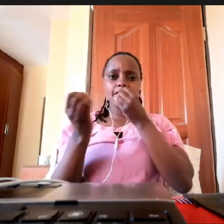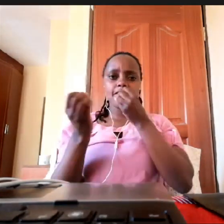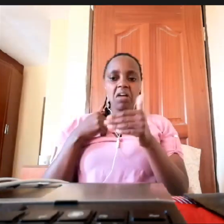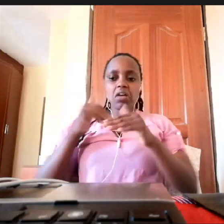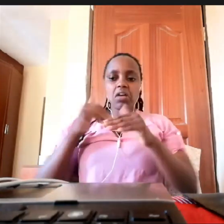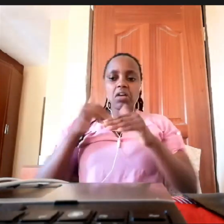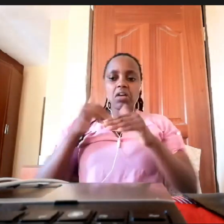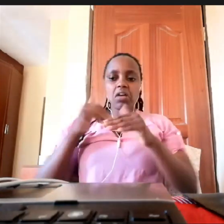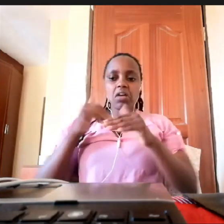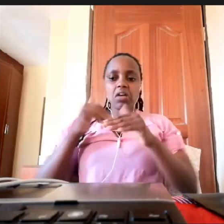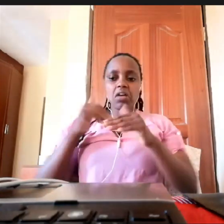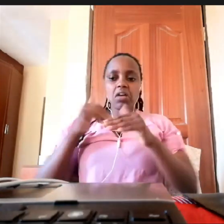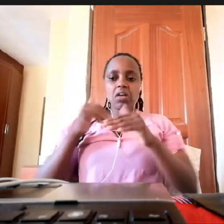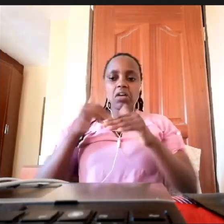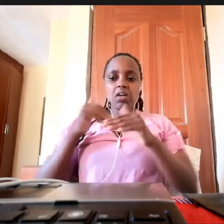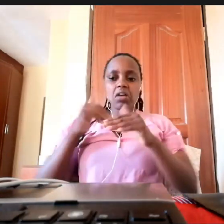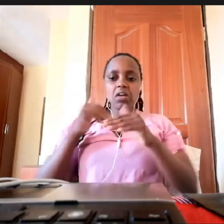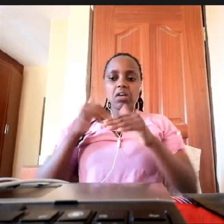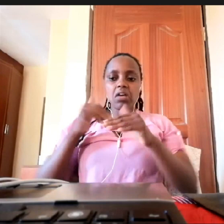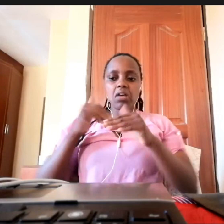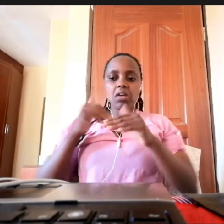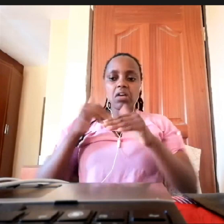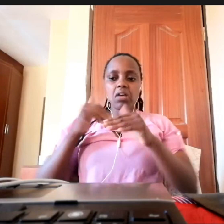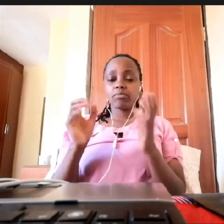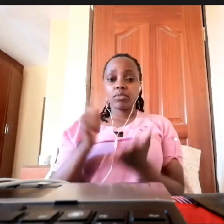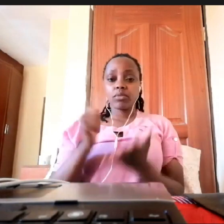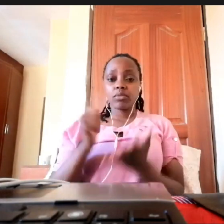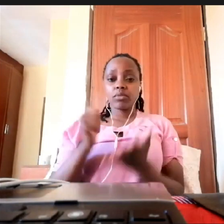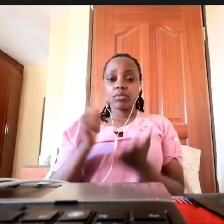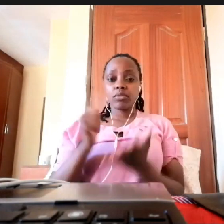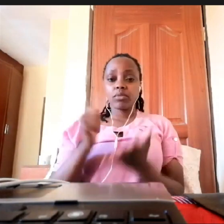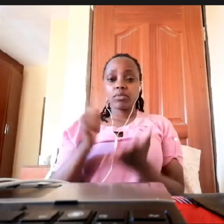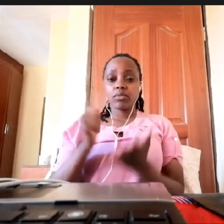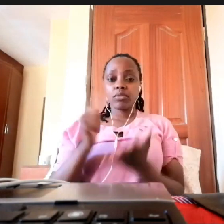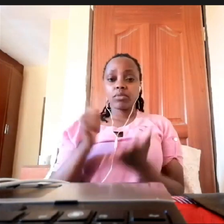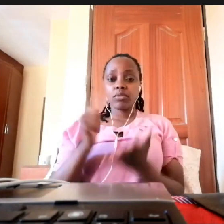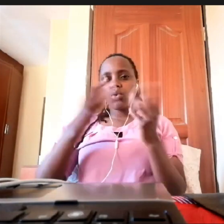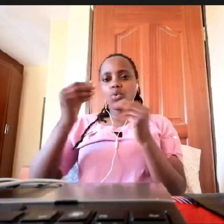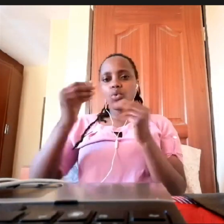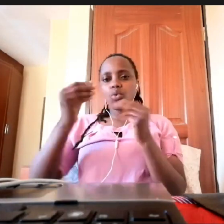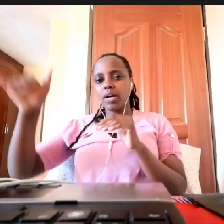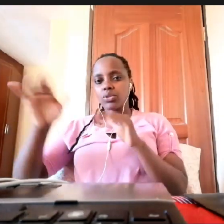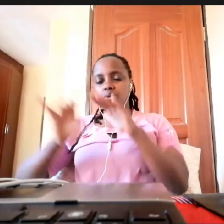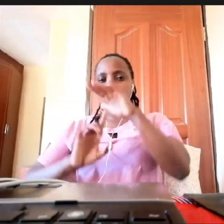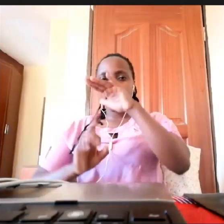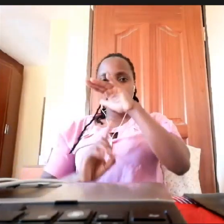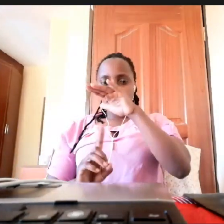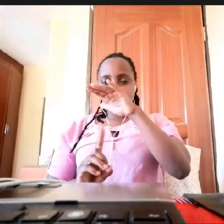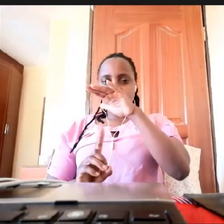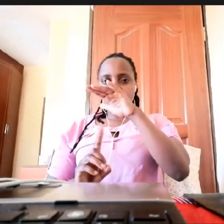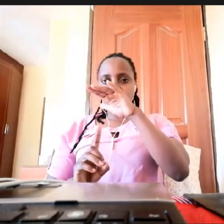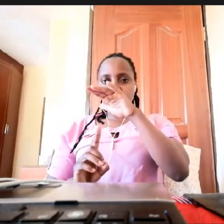to make the right decisions to help children. So we went back to the ministry